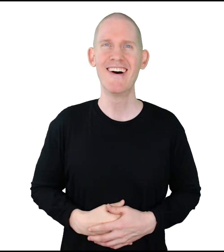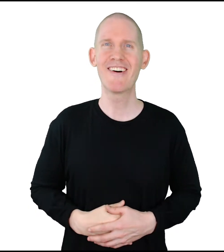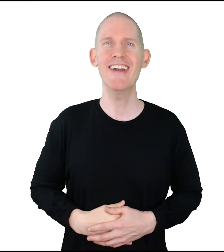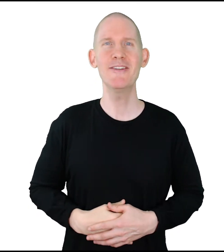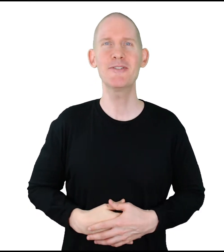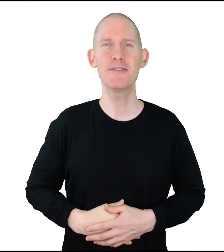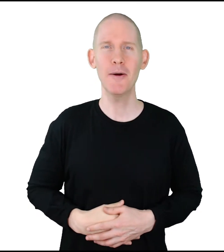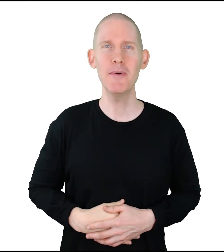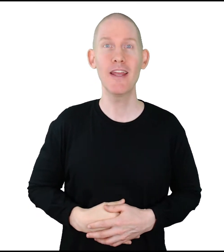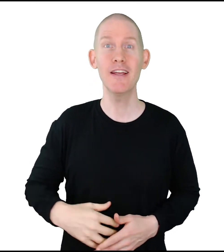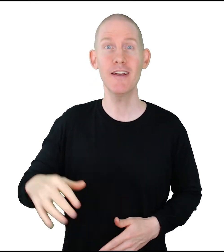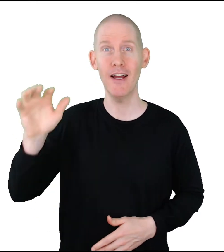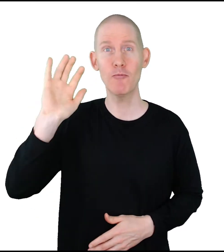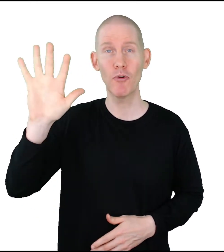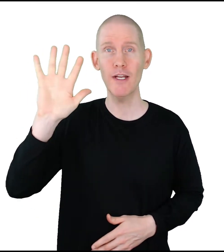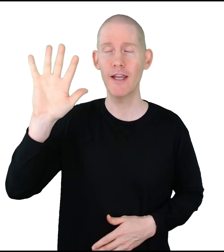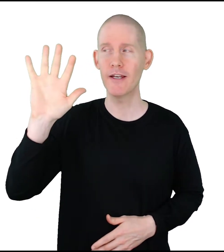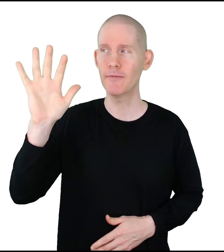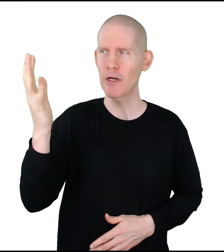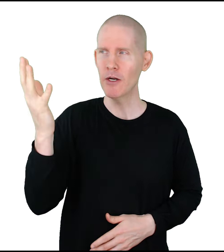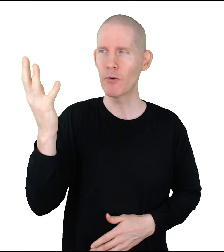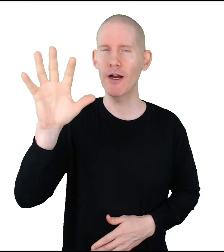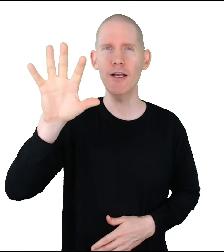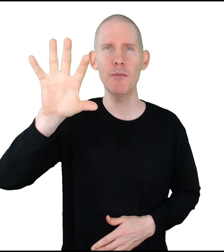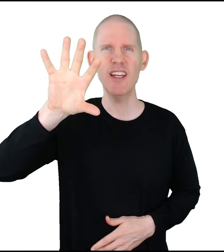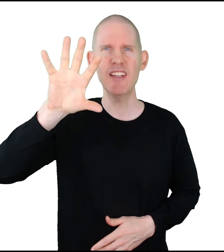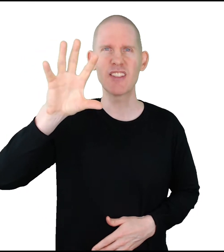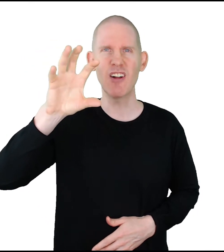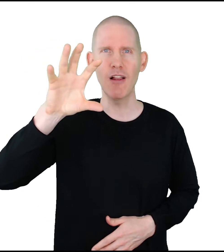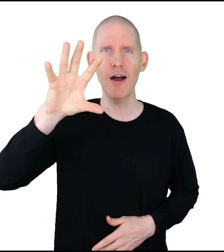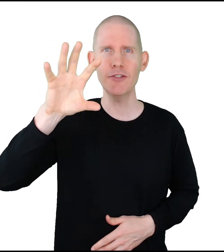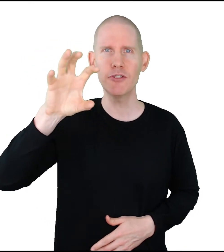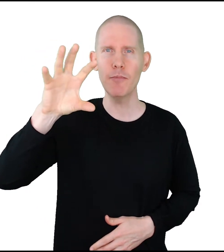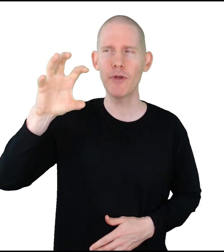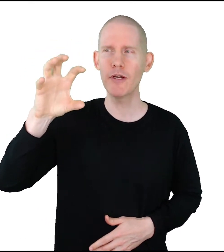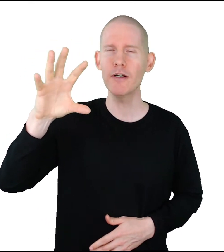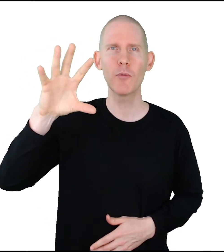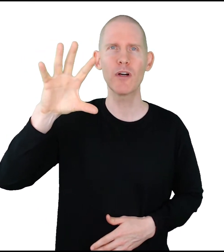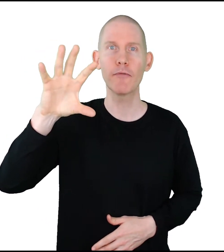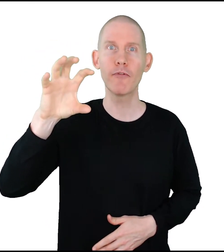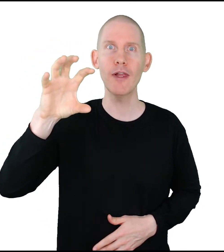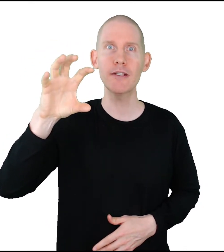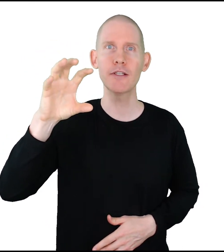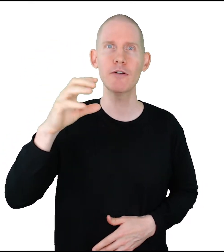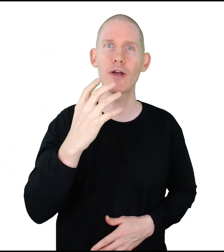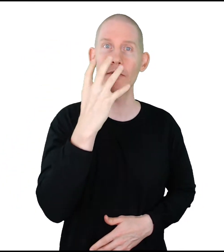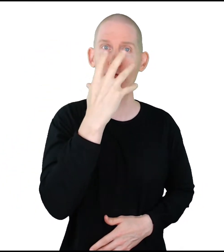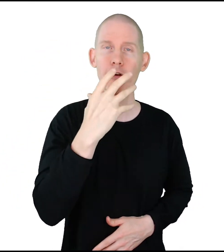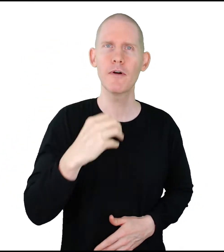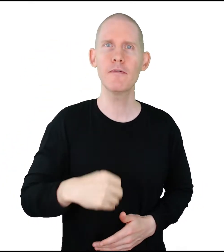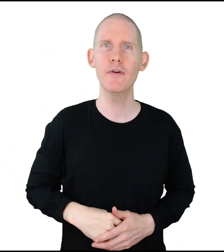Okay, use your dominant hand. I'm right-handed. We're kind of making this claw shape here, and we're going to flex it right in front of our